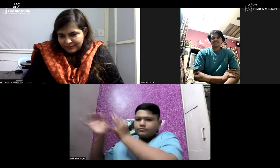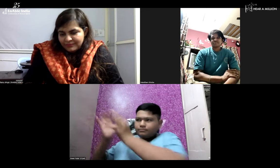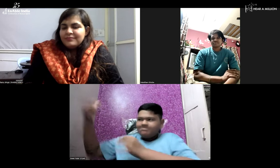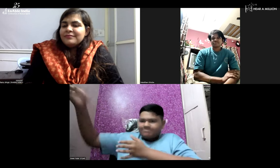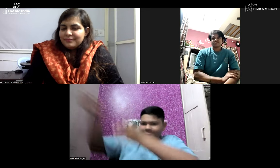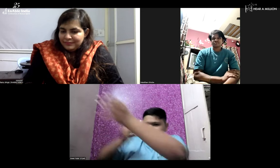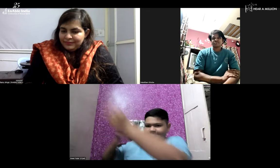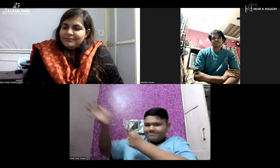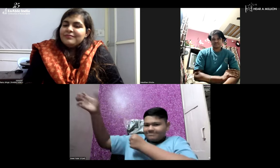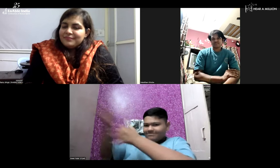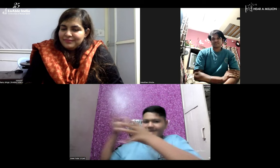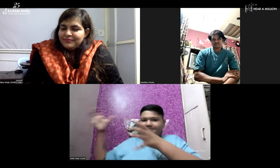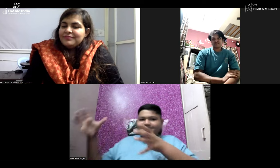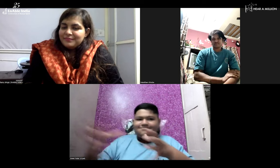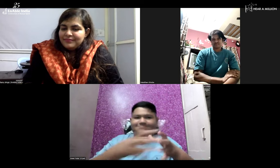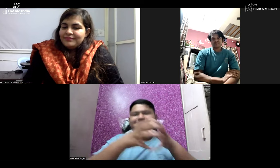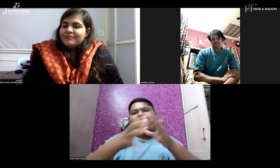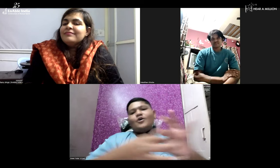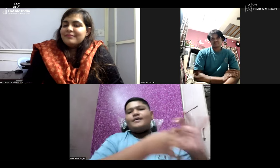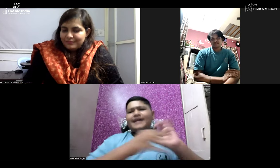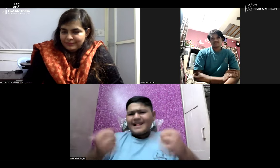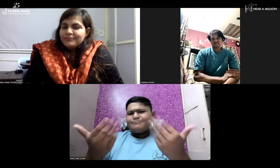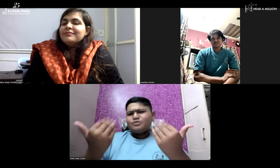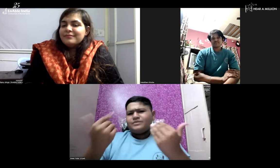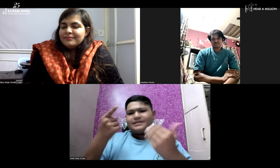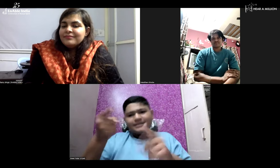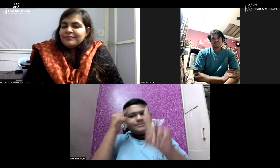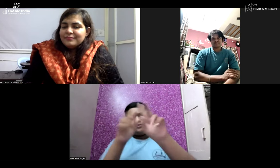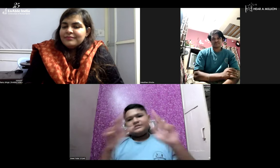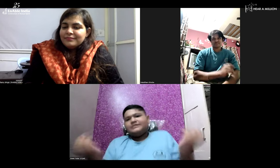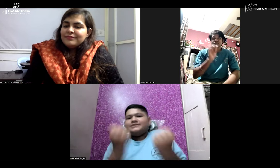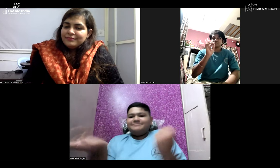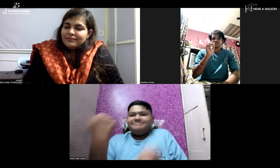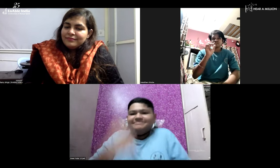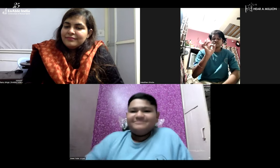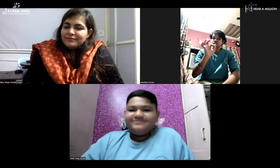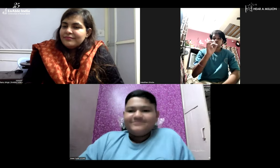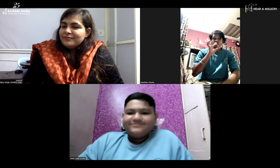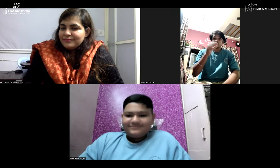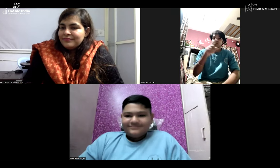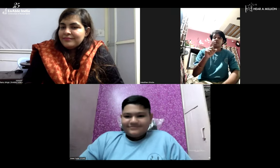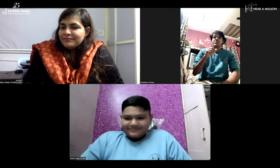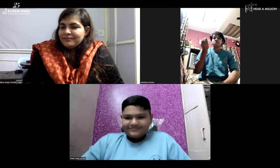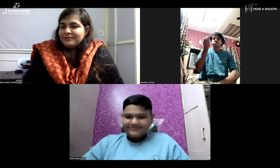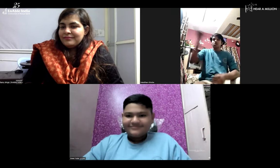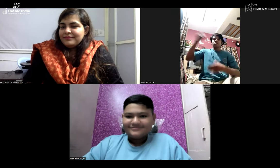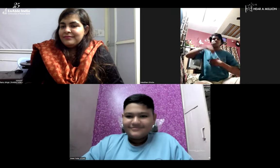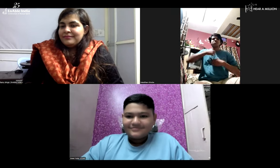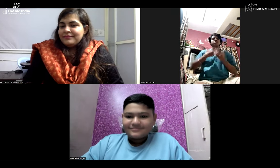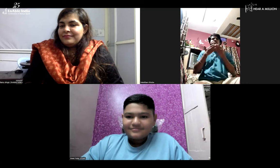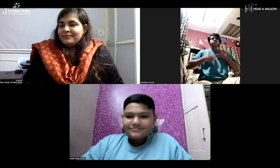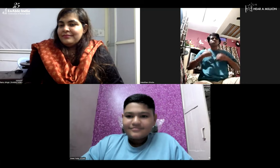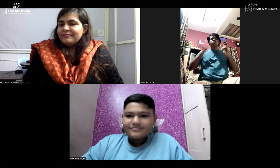children need to work 80%. Teachers do the 20% work. They help you, and we need to come up with